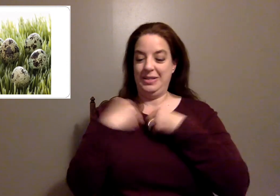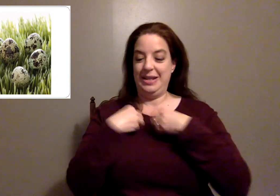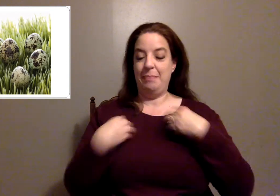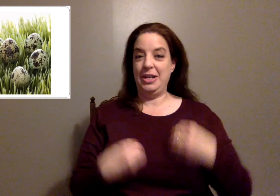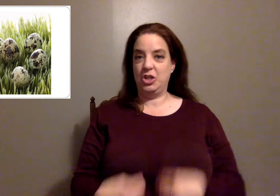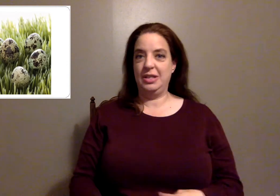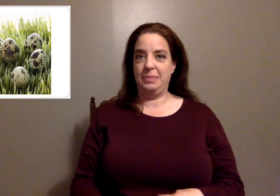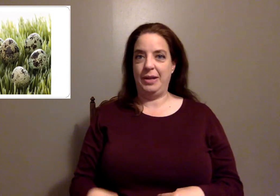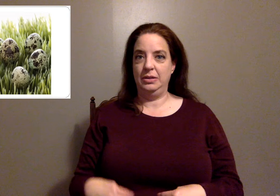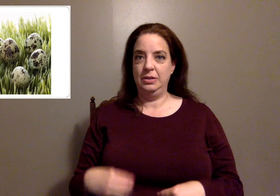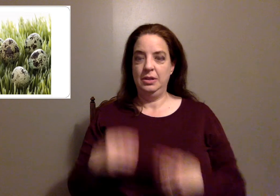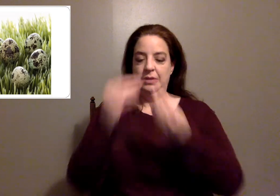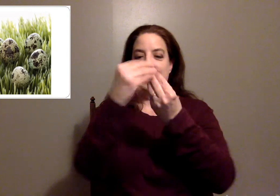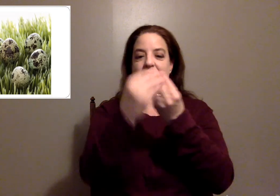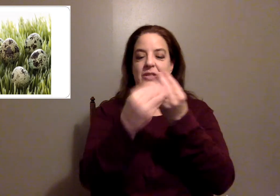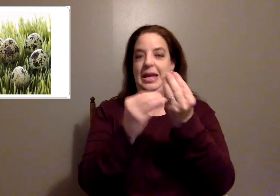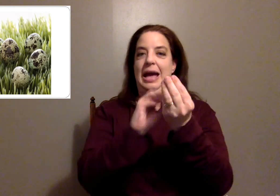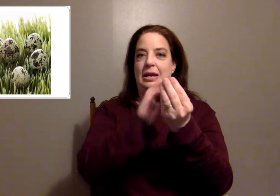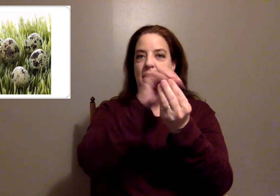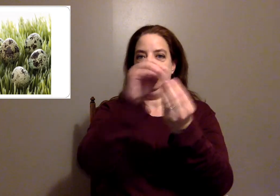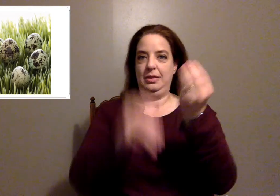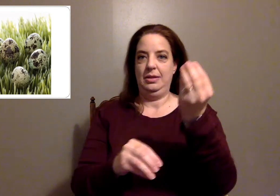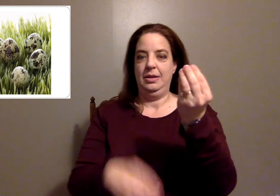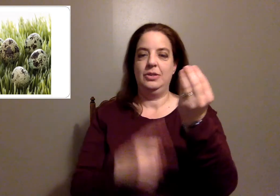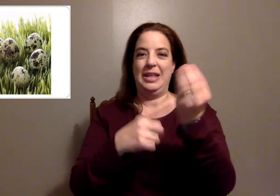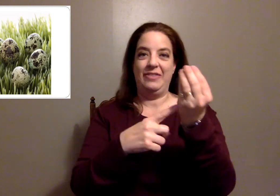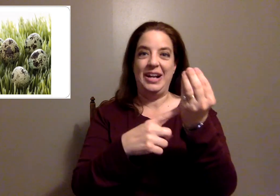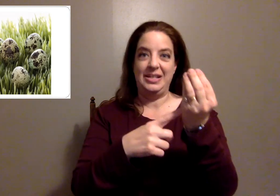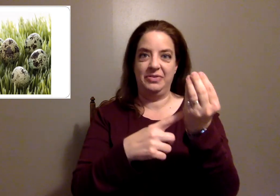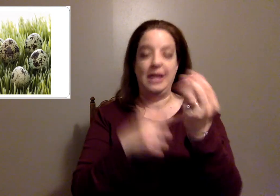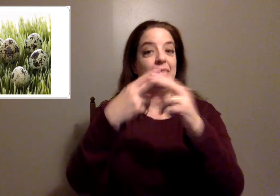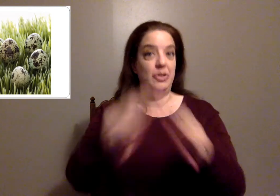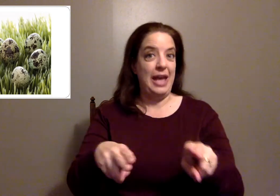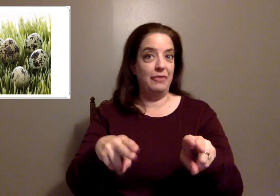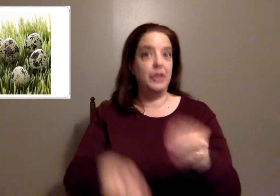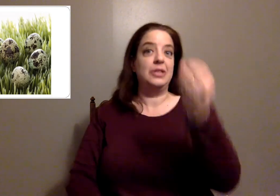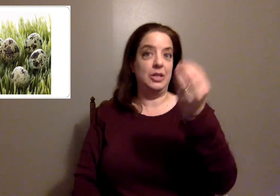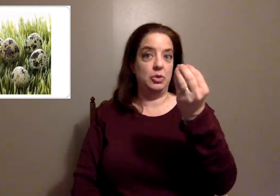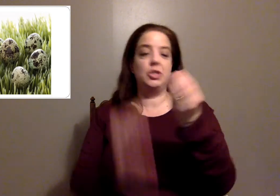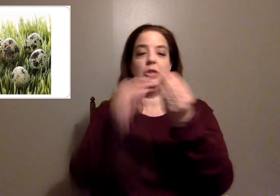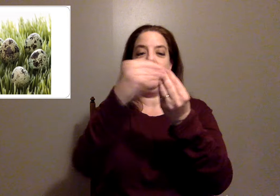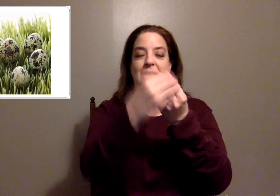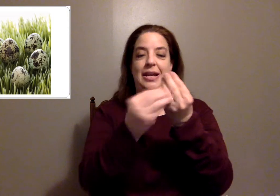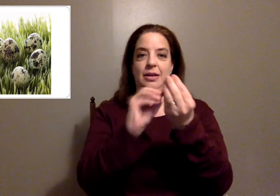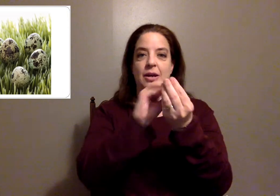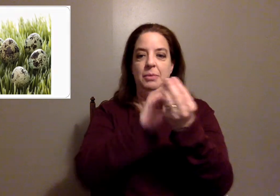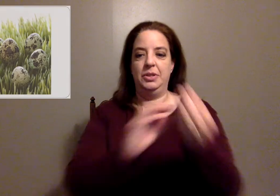not my shirt that's speckled, right? It's the egg that I classified. I have to do the egg first and then show it to you, and then I can put the speckles